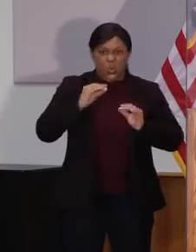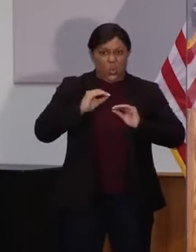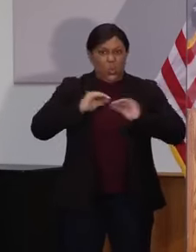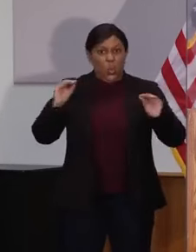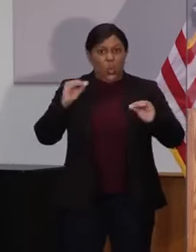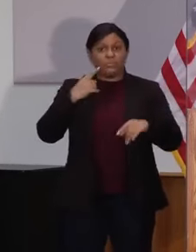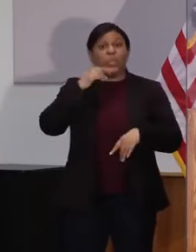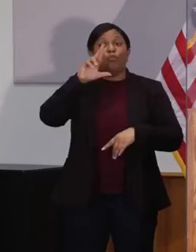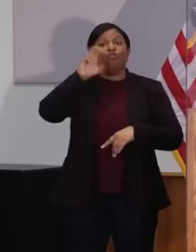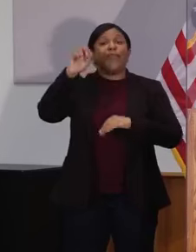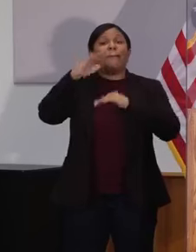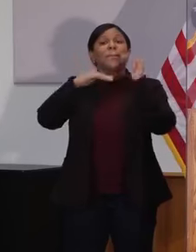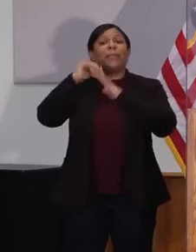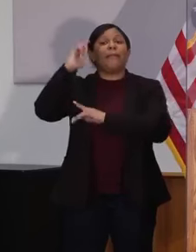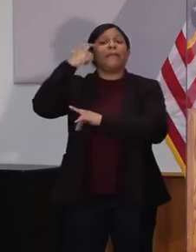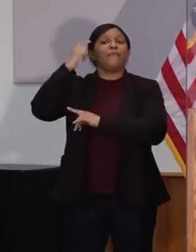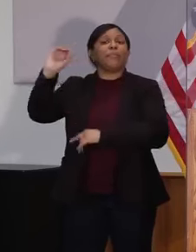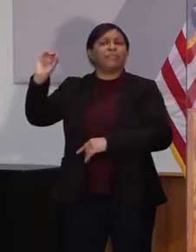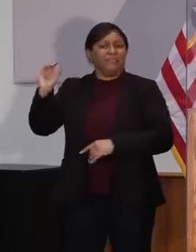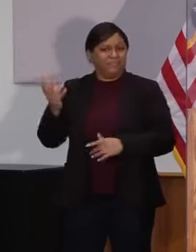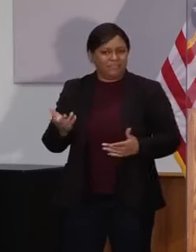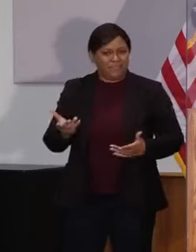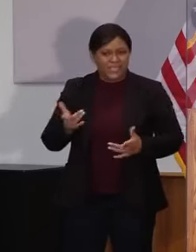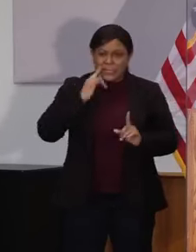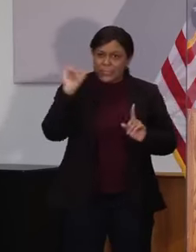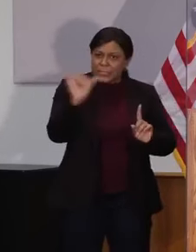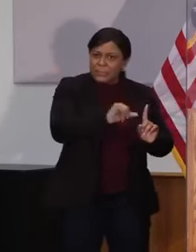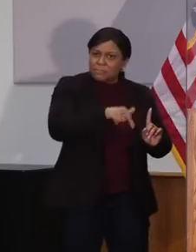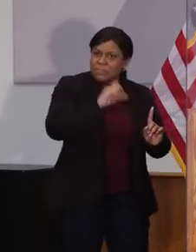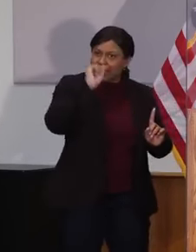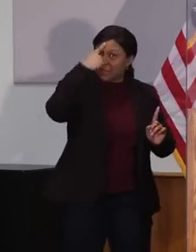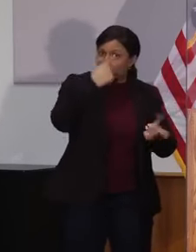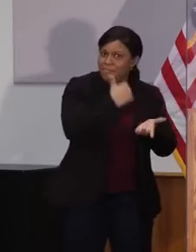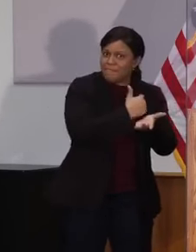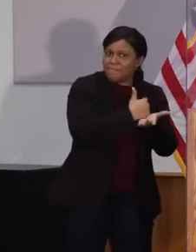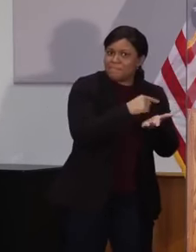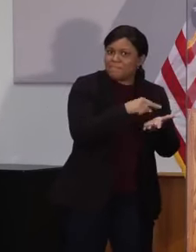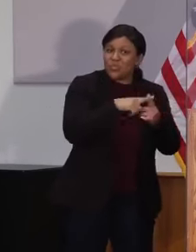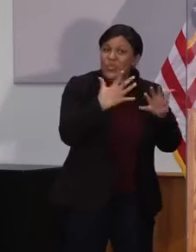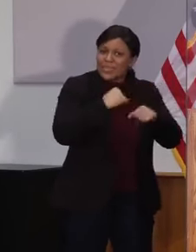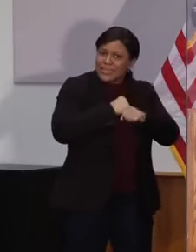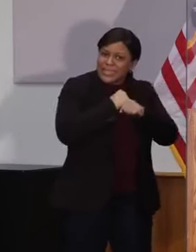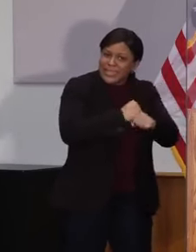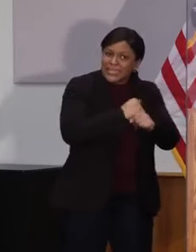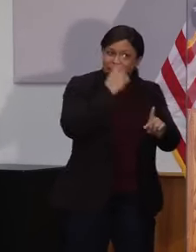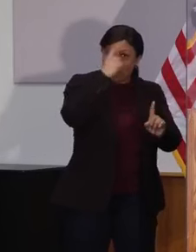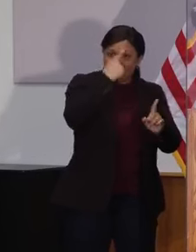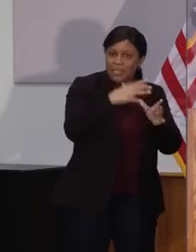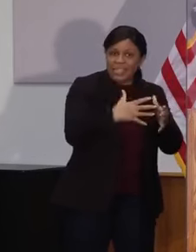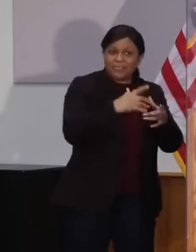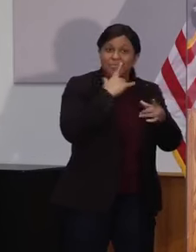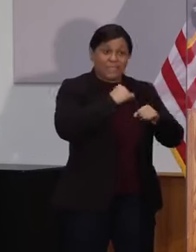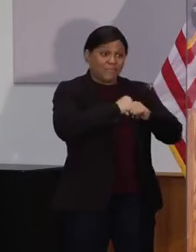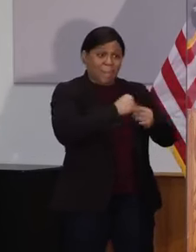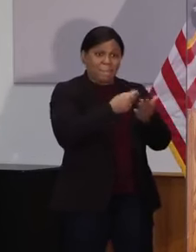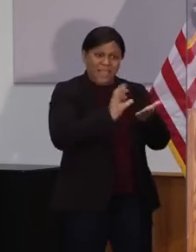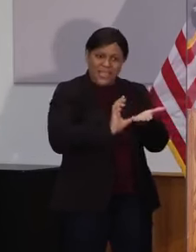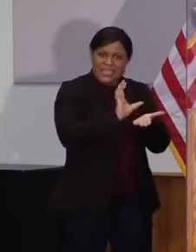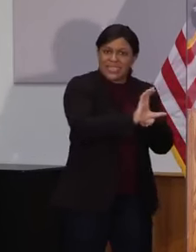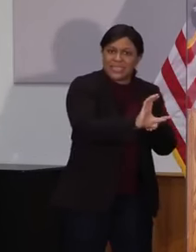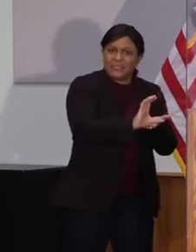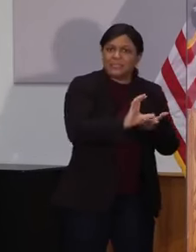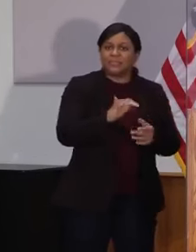and these legislators are saying we shouldn't help St. Paul because they responded to protect our capital. So what I'm trying to do is turn down what I believe is, you know,